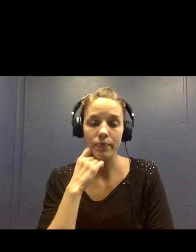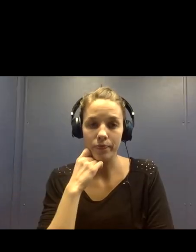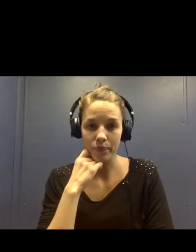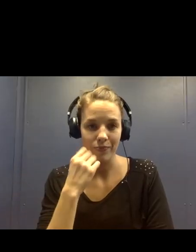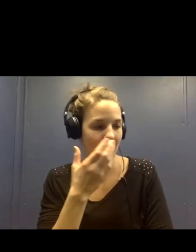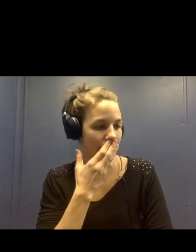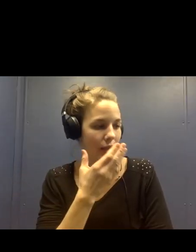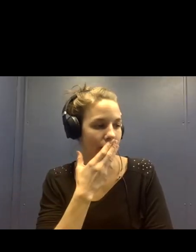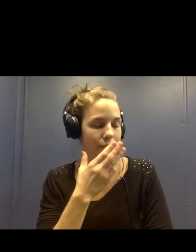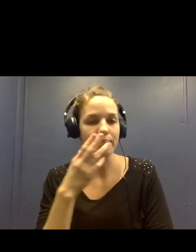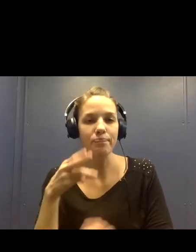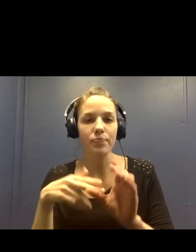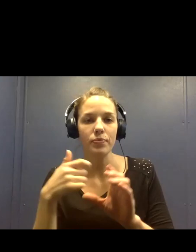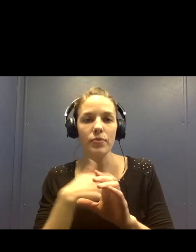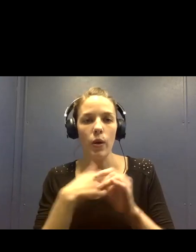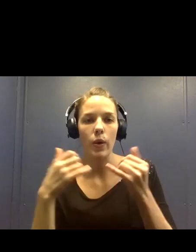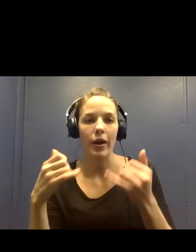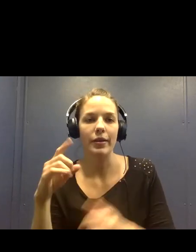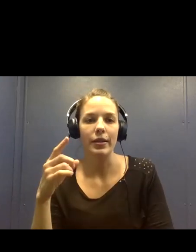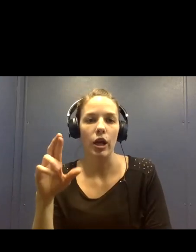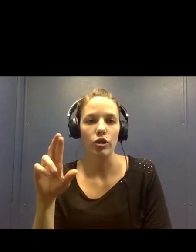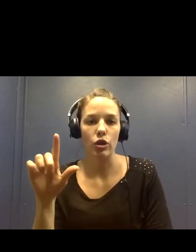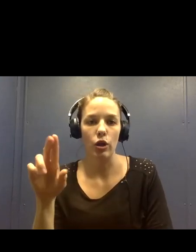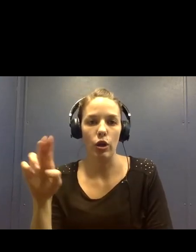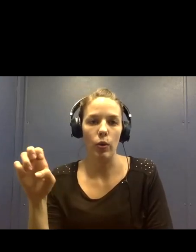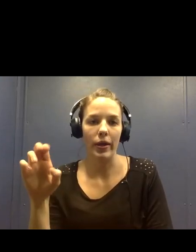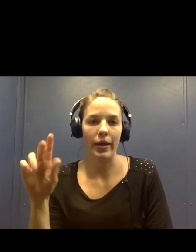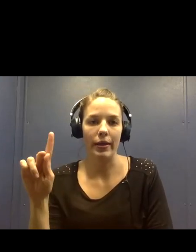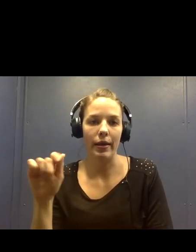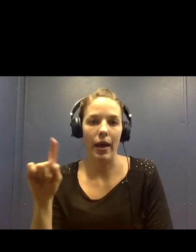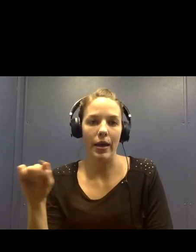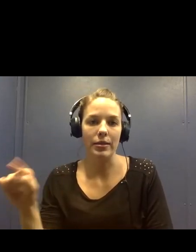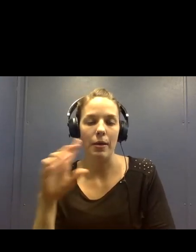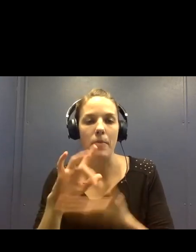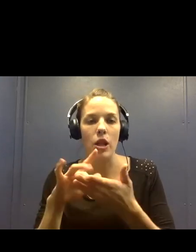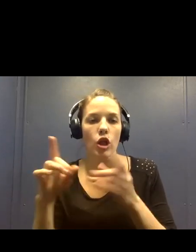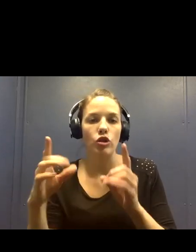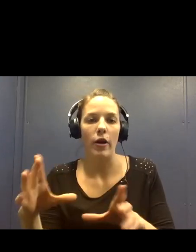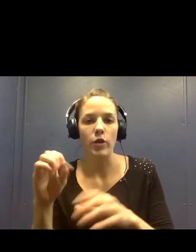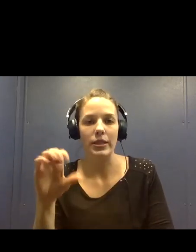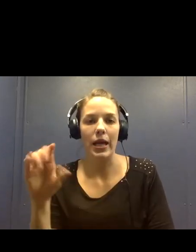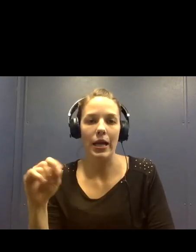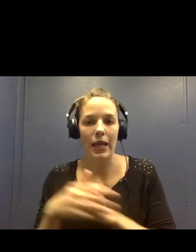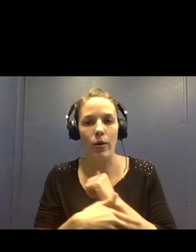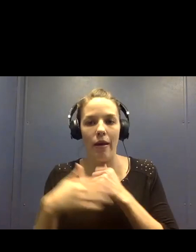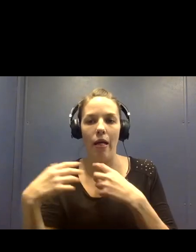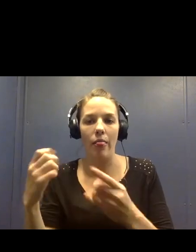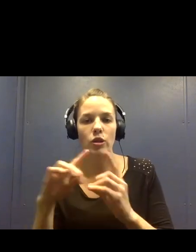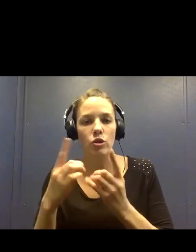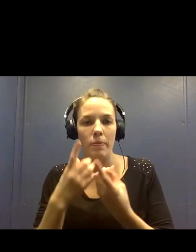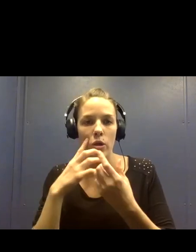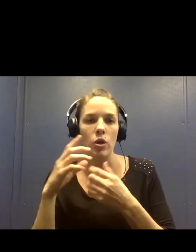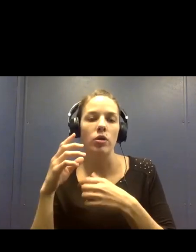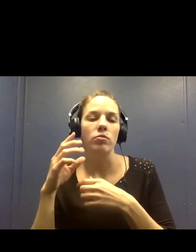Thank you. And joining us today, we do have Dr. Ludwig Katz, the medical director for the Scott County Health Department, who will talk to us about a number of